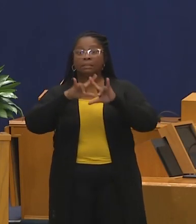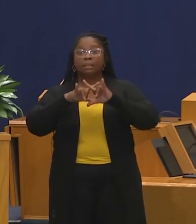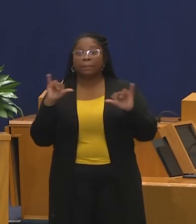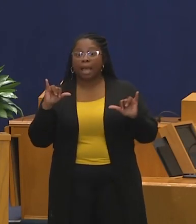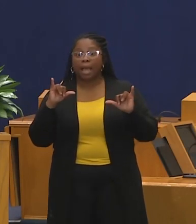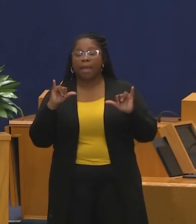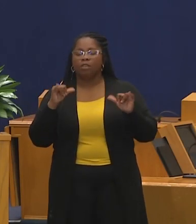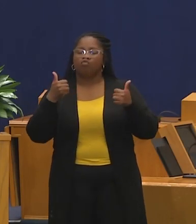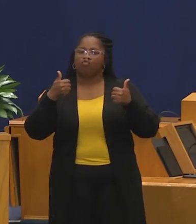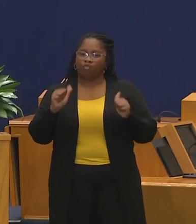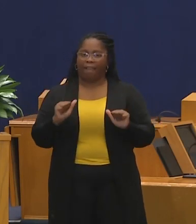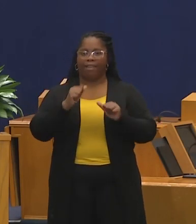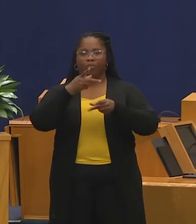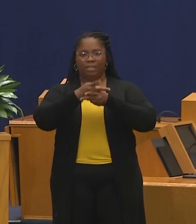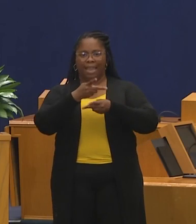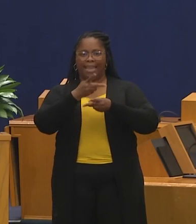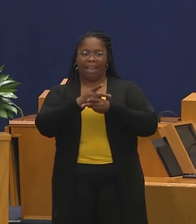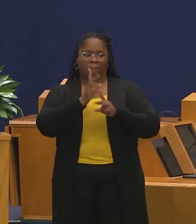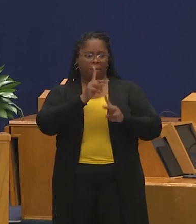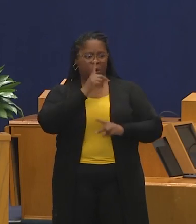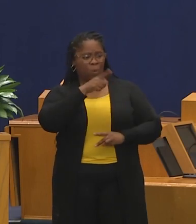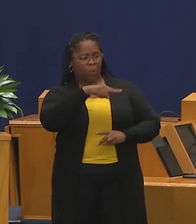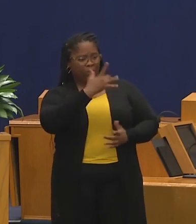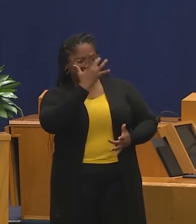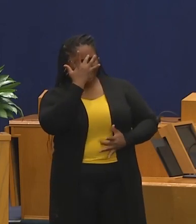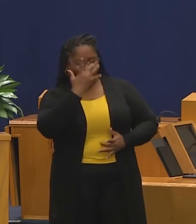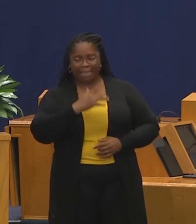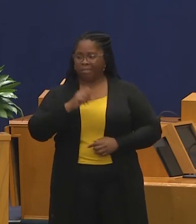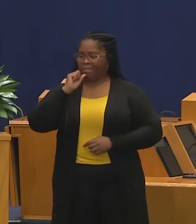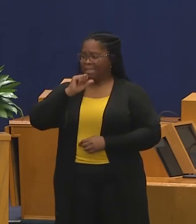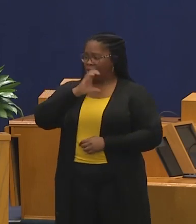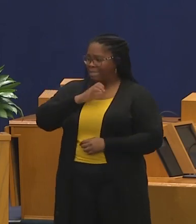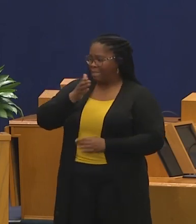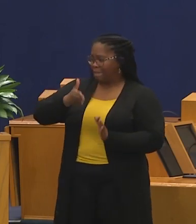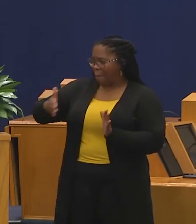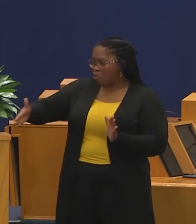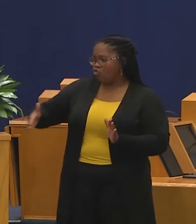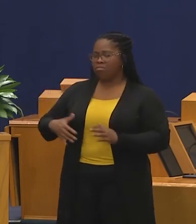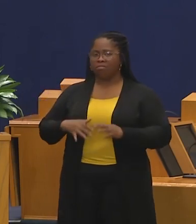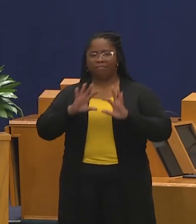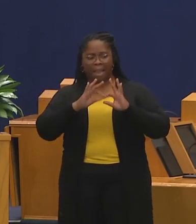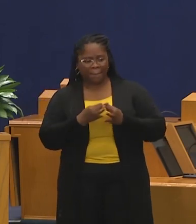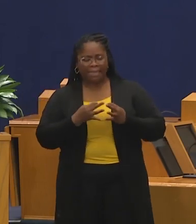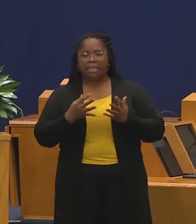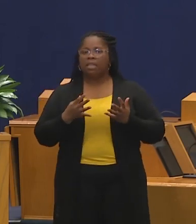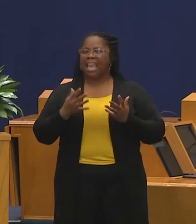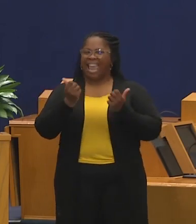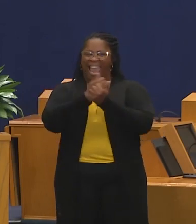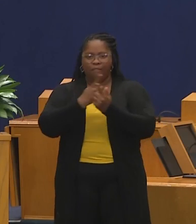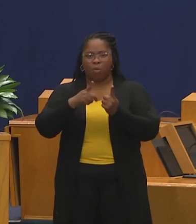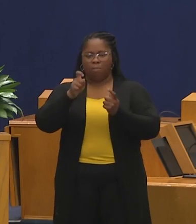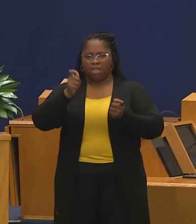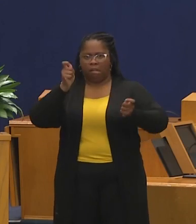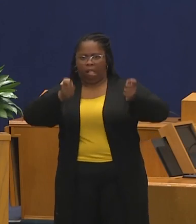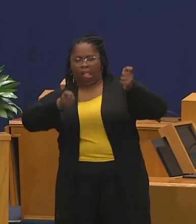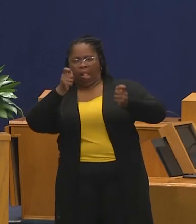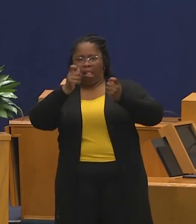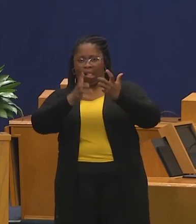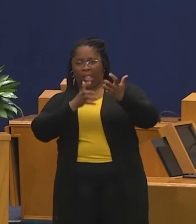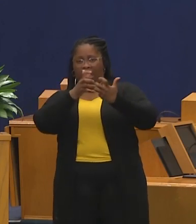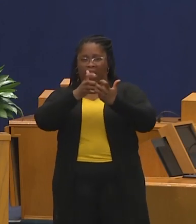to take care of sick or elderly neighbors or loved ones. The adjustments are there for all of us. It's